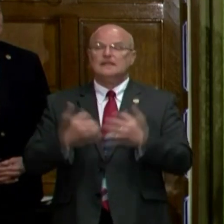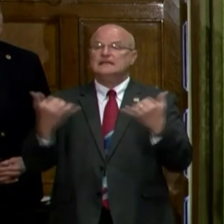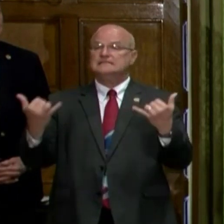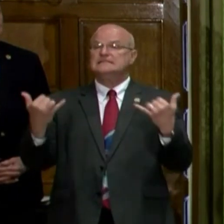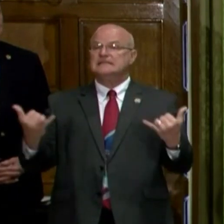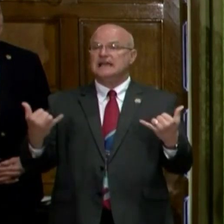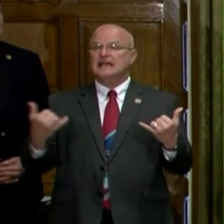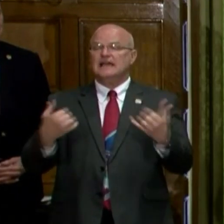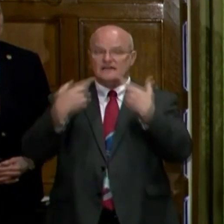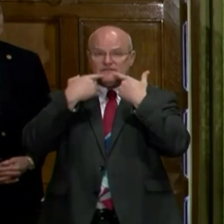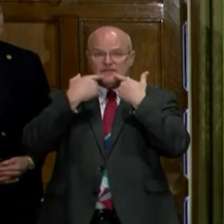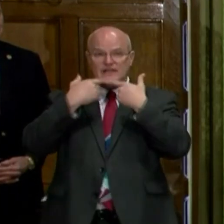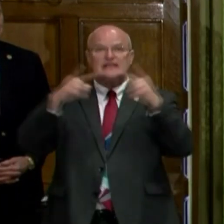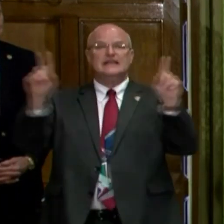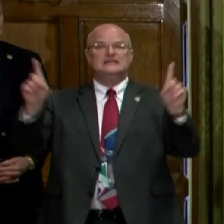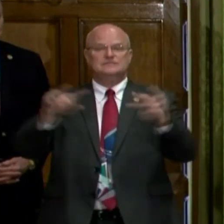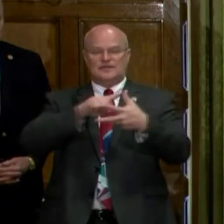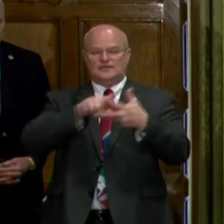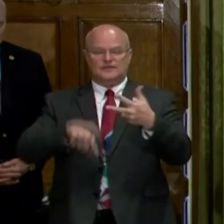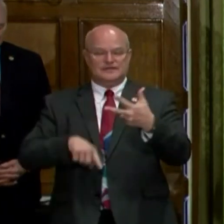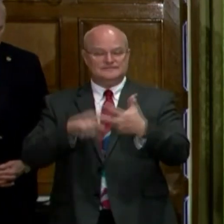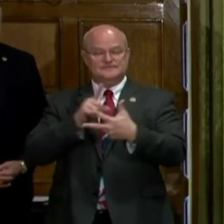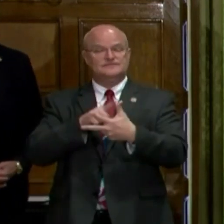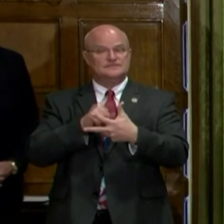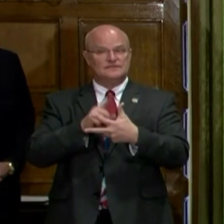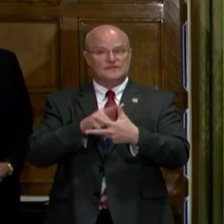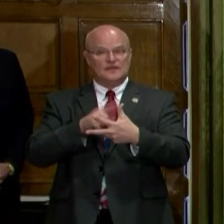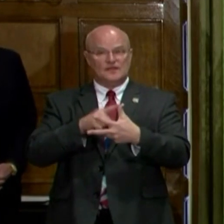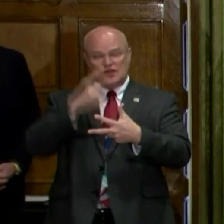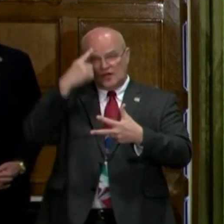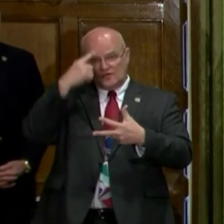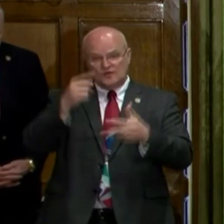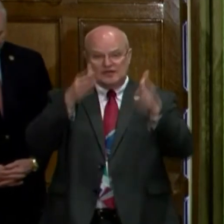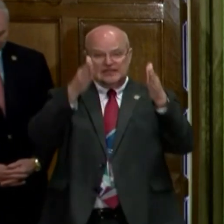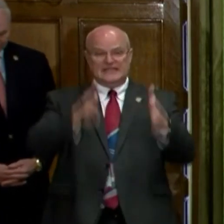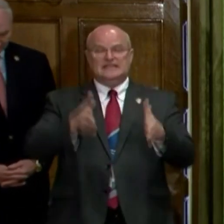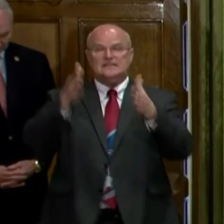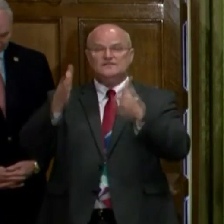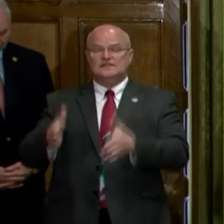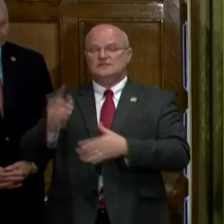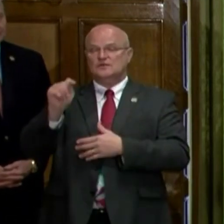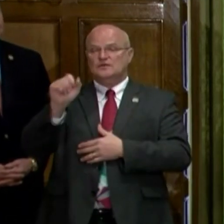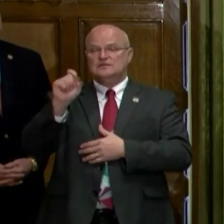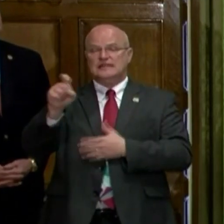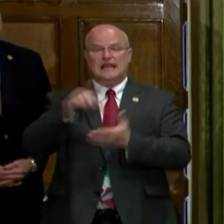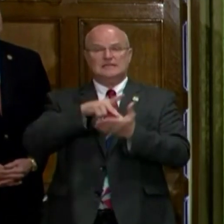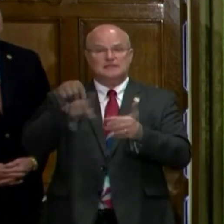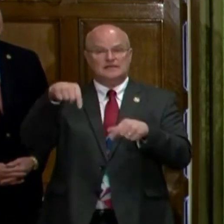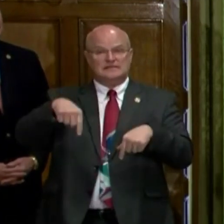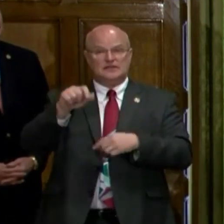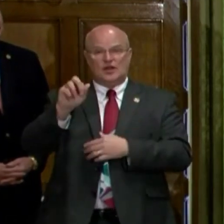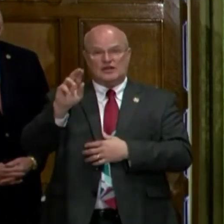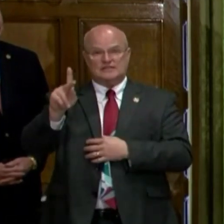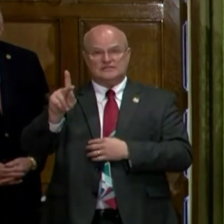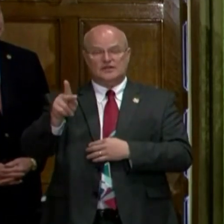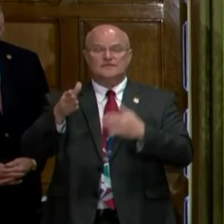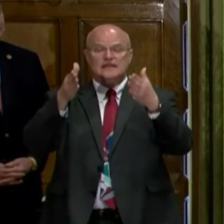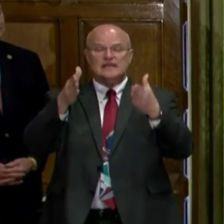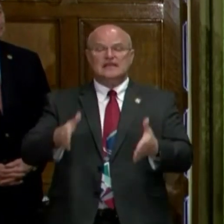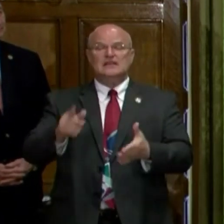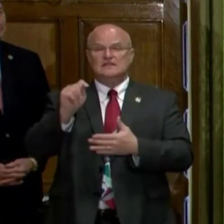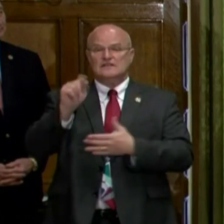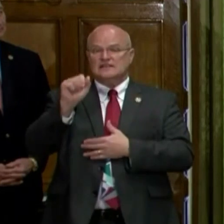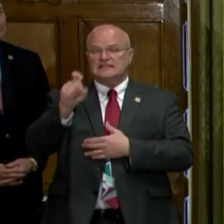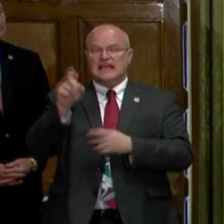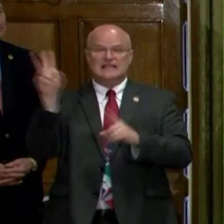Today, I have 3 announcements, as I mentioned. First of all, for individual taxpayers in Arkansas, the individual